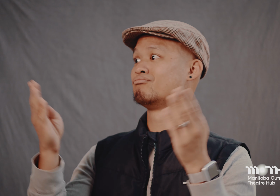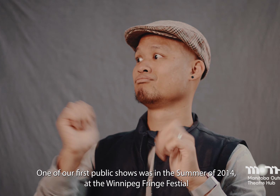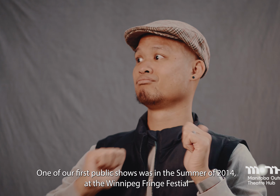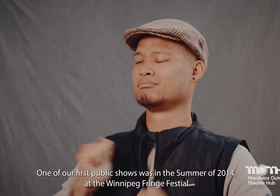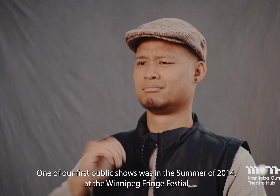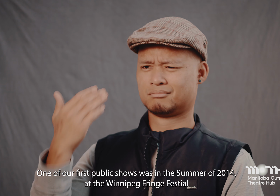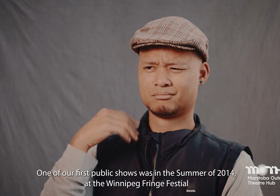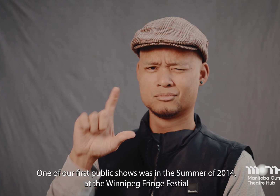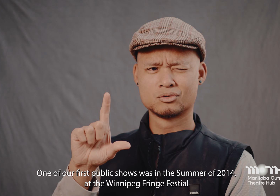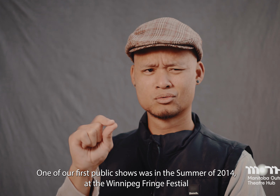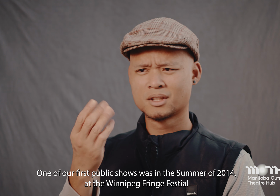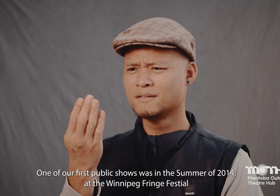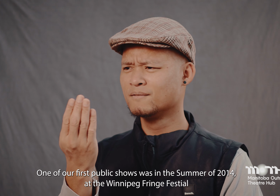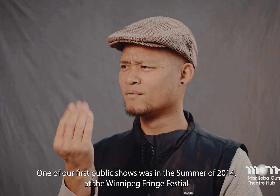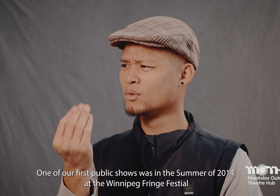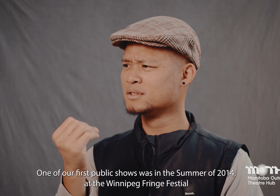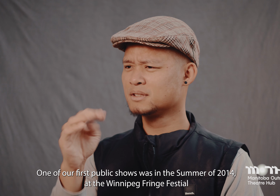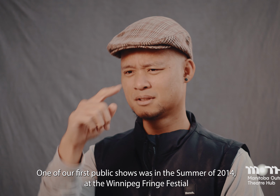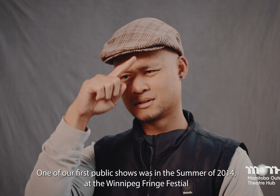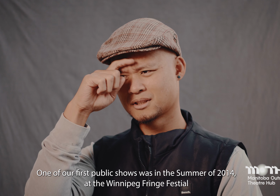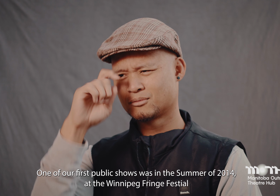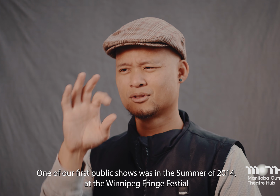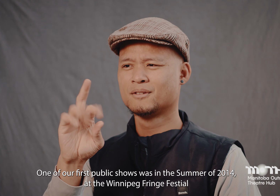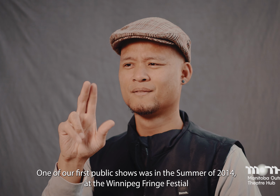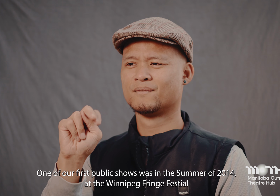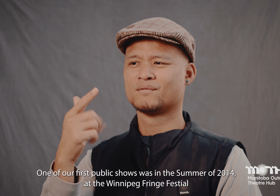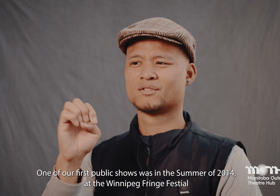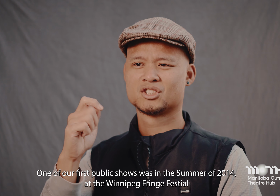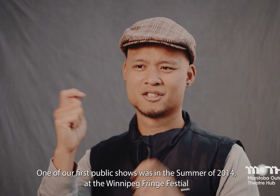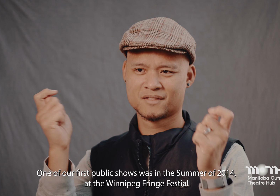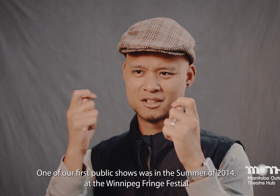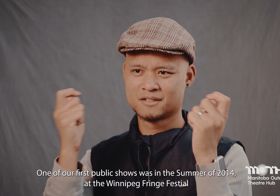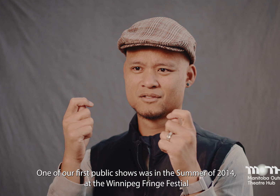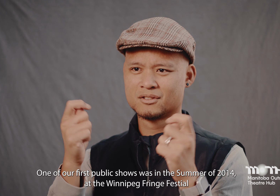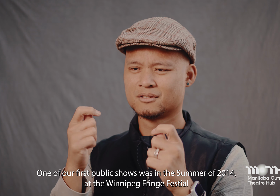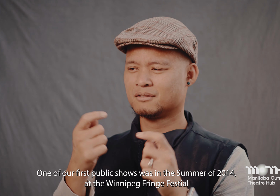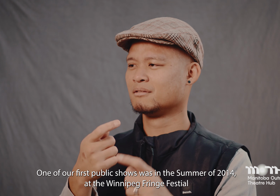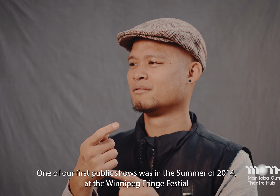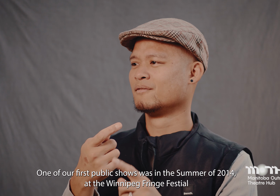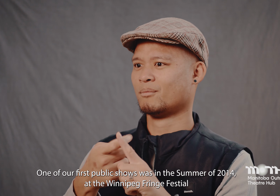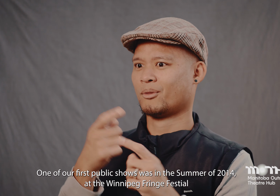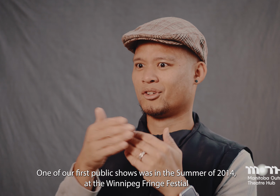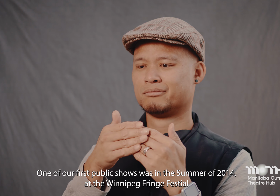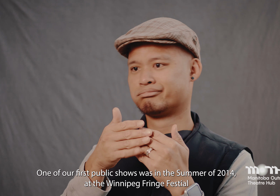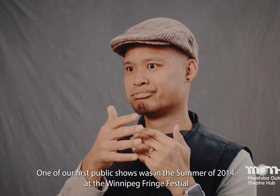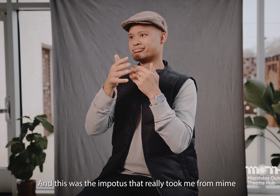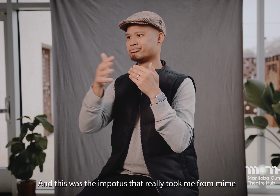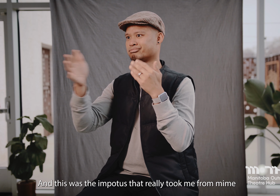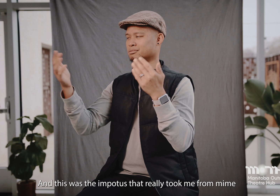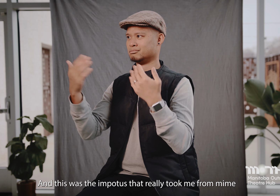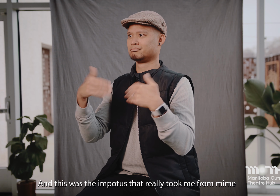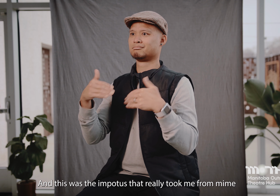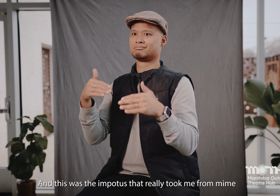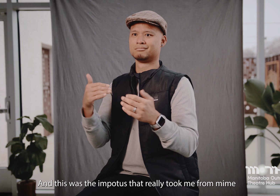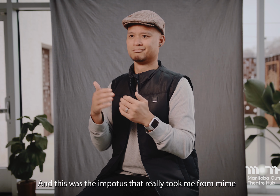One of our first public shows was in the summer of 2014 at the Winnipeg Fringe Festival. And this was the